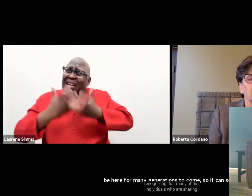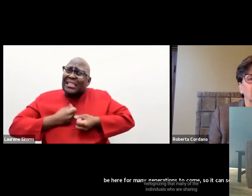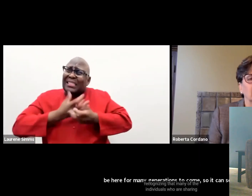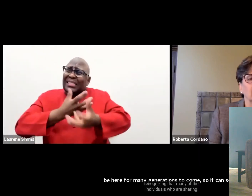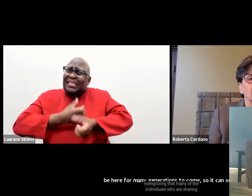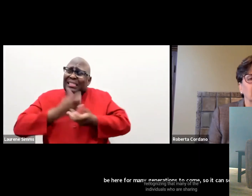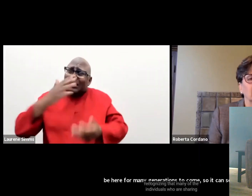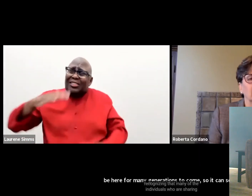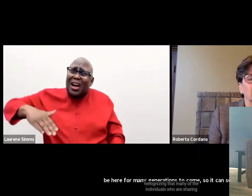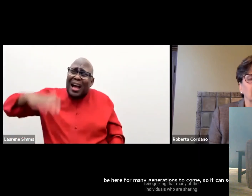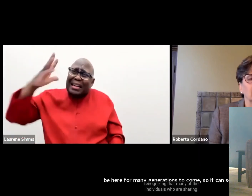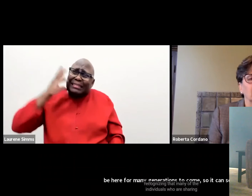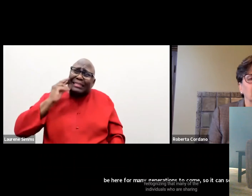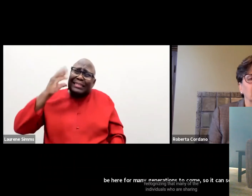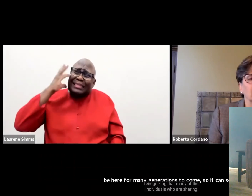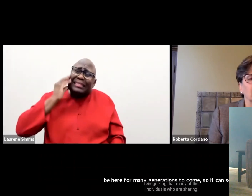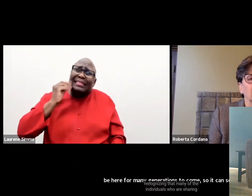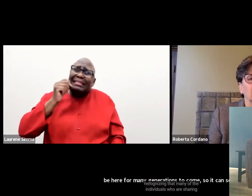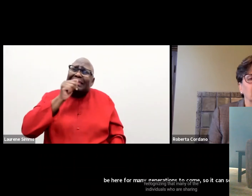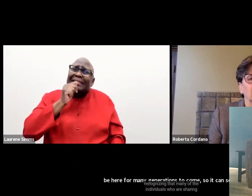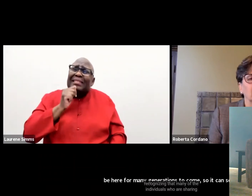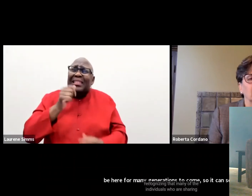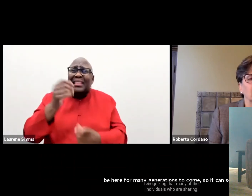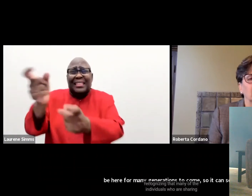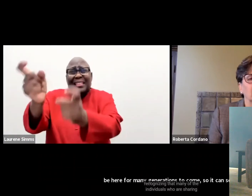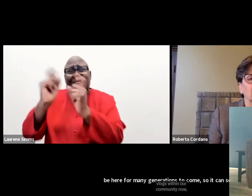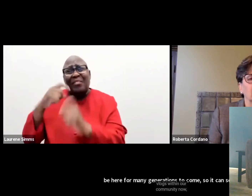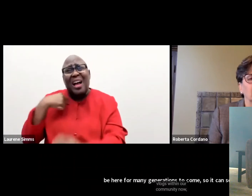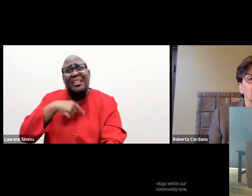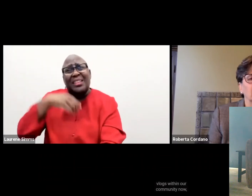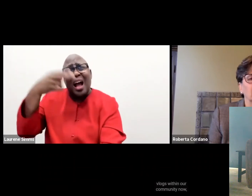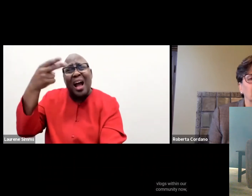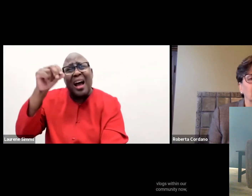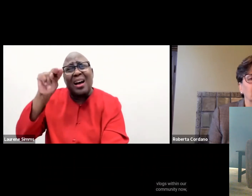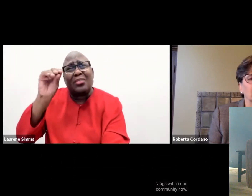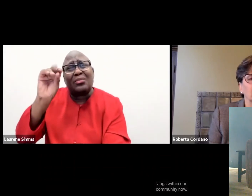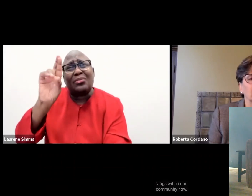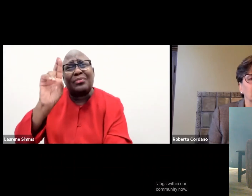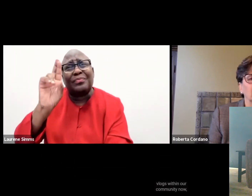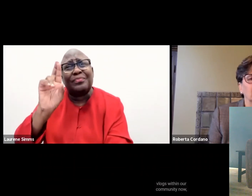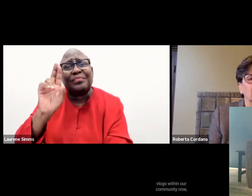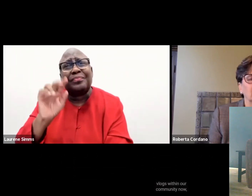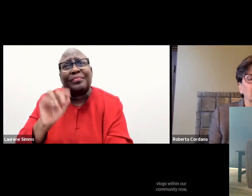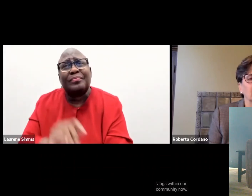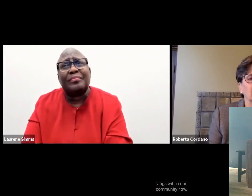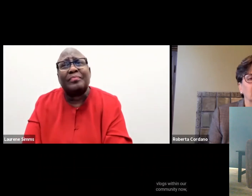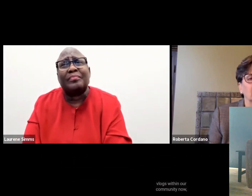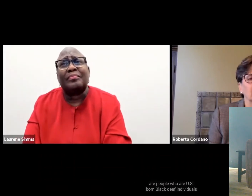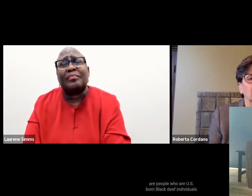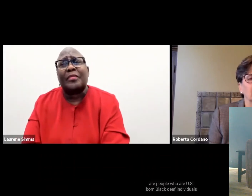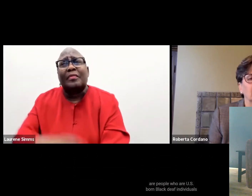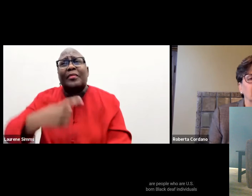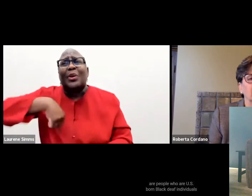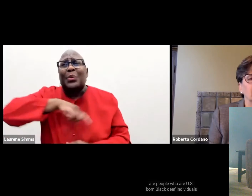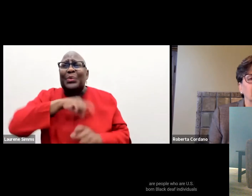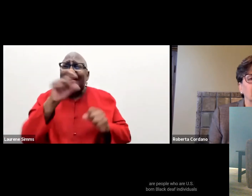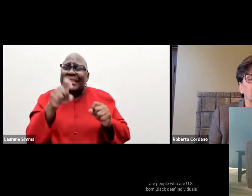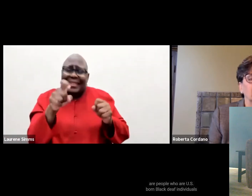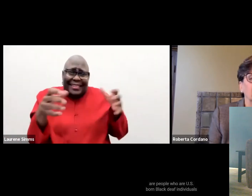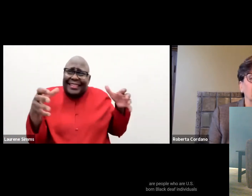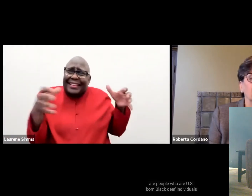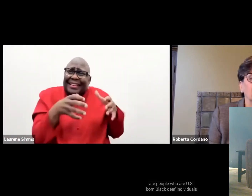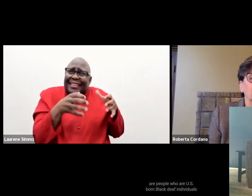are getting their voice heard and continuing to vlog within our